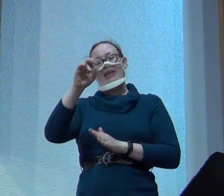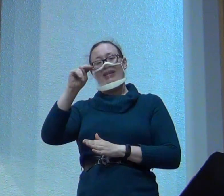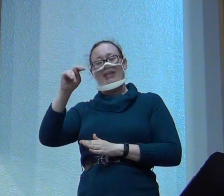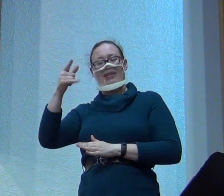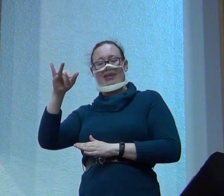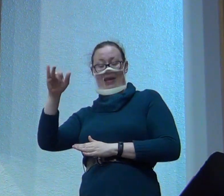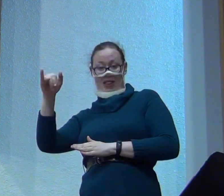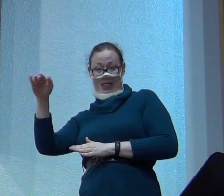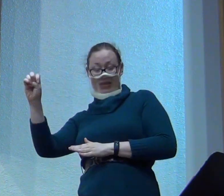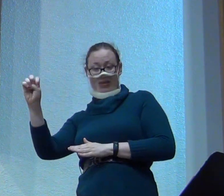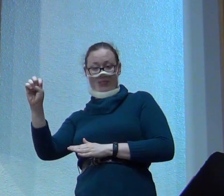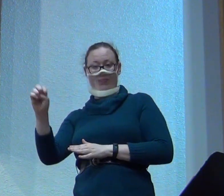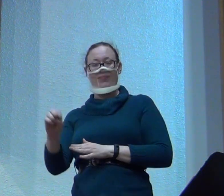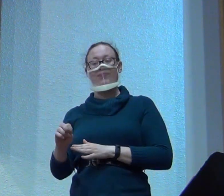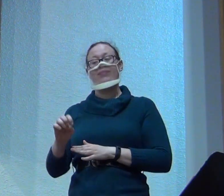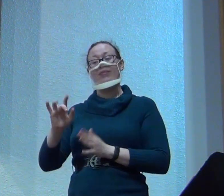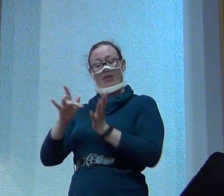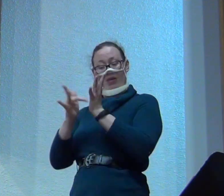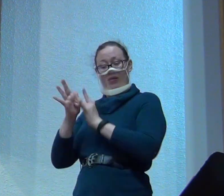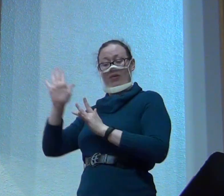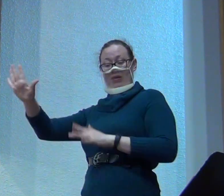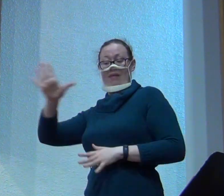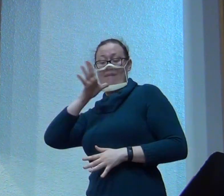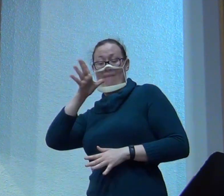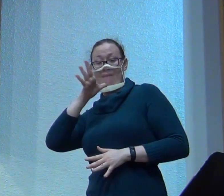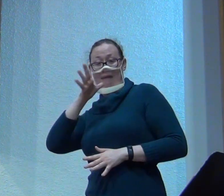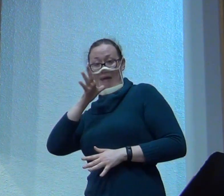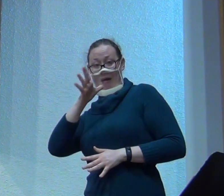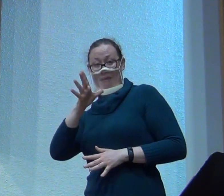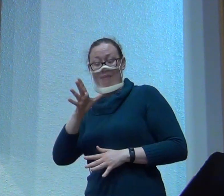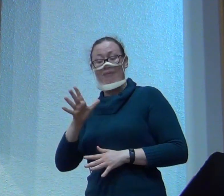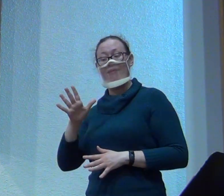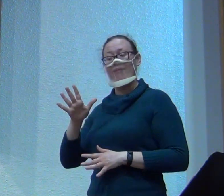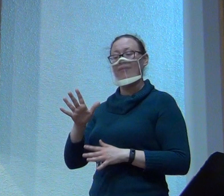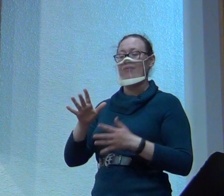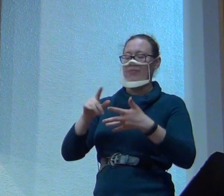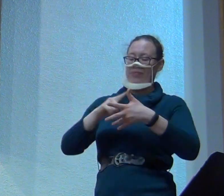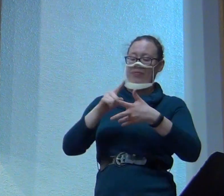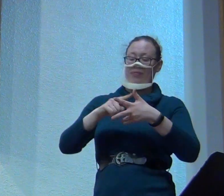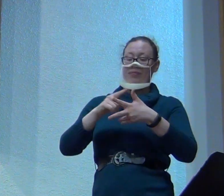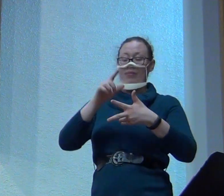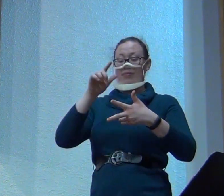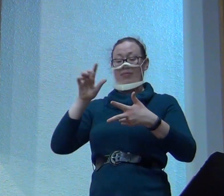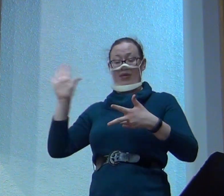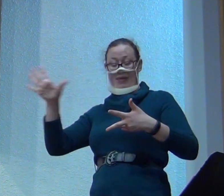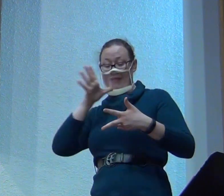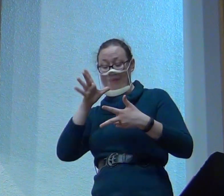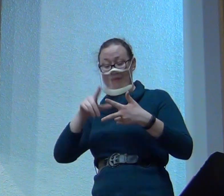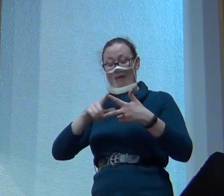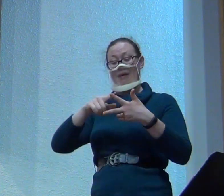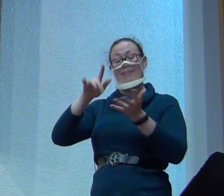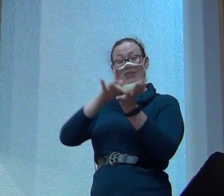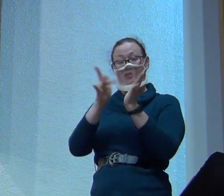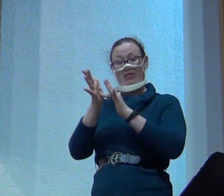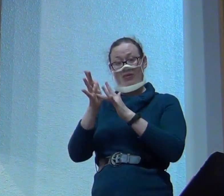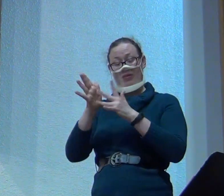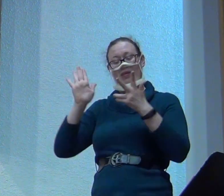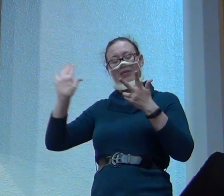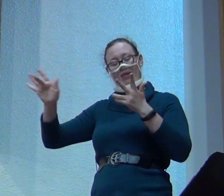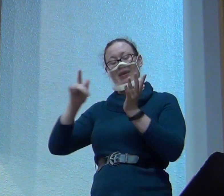there, and his disciples, and Jesus and his disciples had also been invited to the